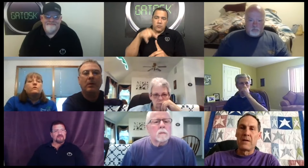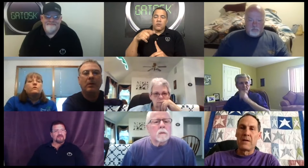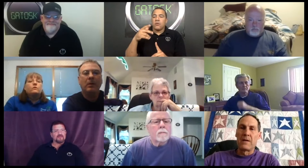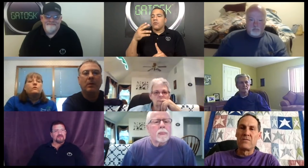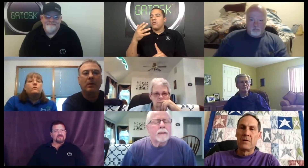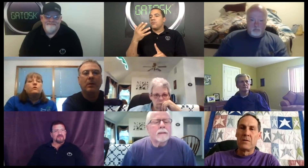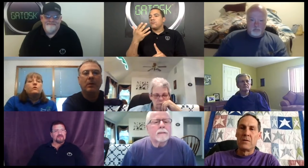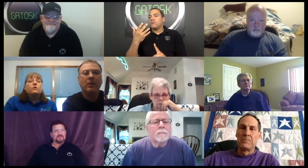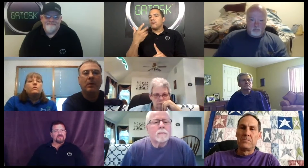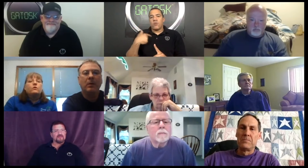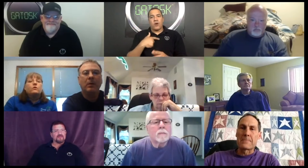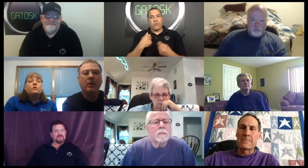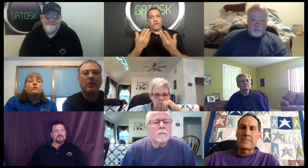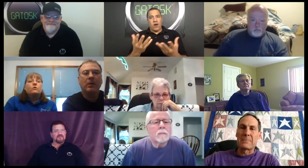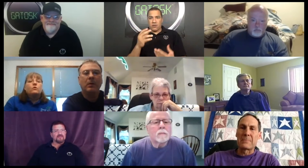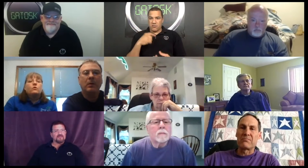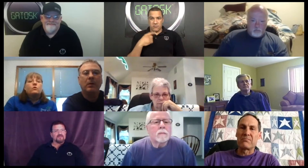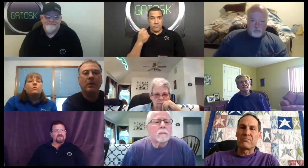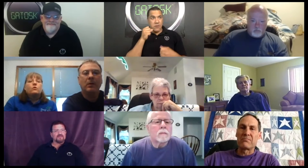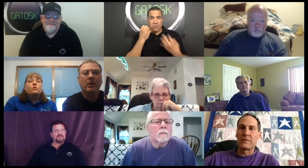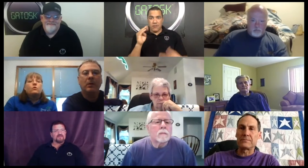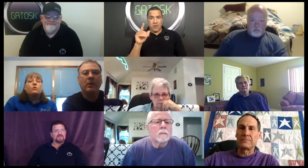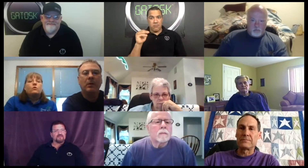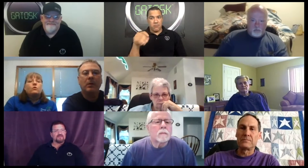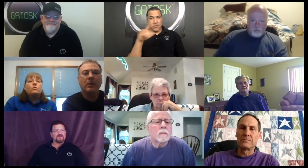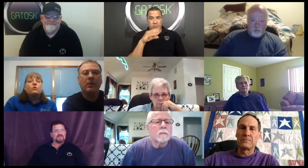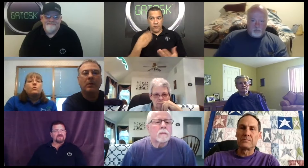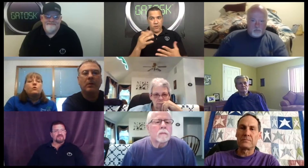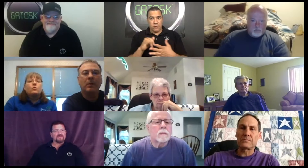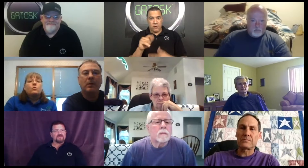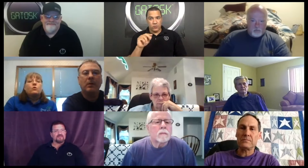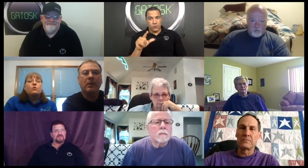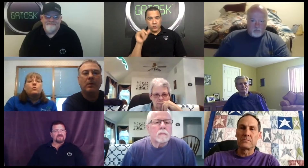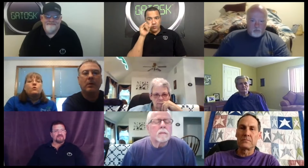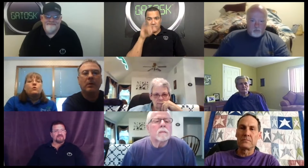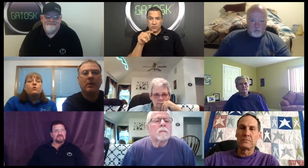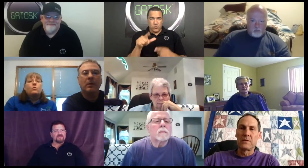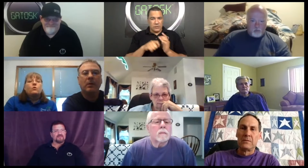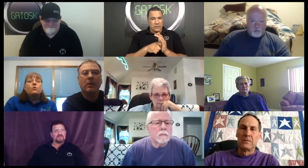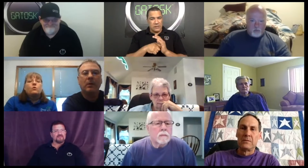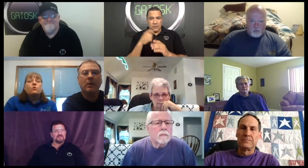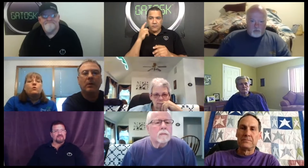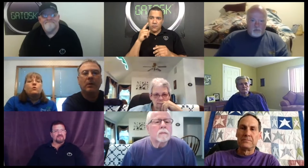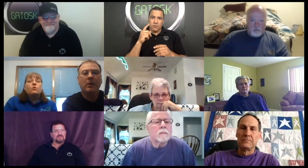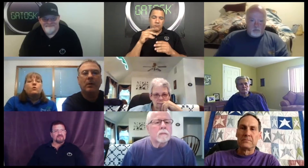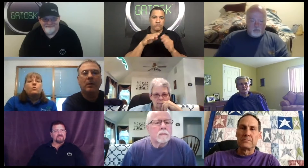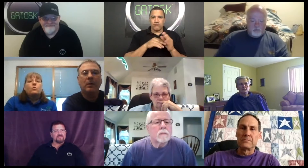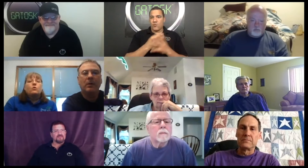pretty advanced in itself. So we provide, not many MLMs will provide that tool. It's pretty amazing. That tool is pretty key